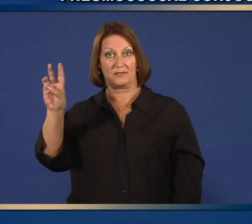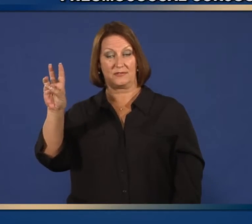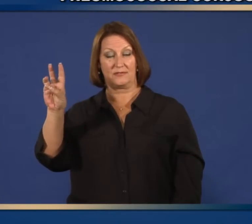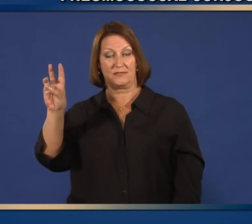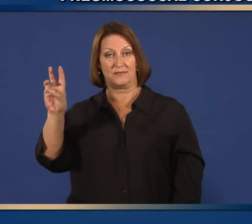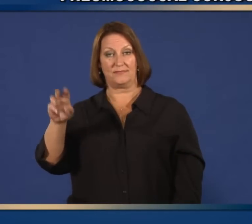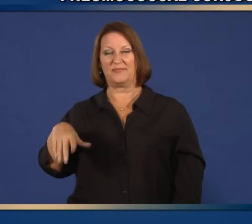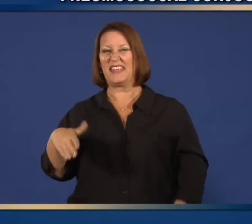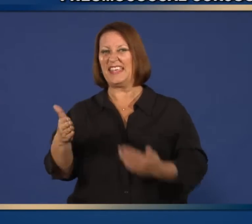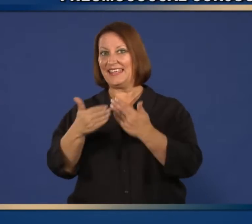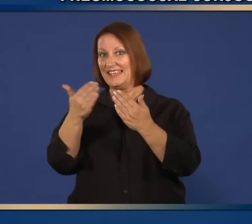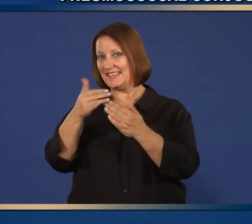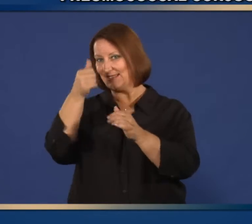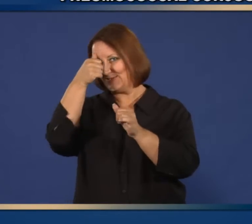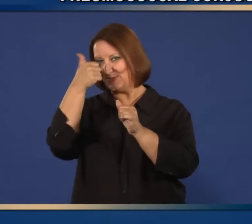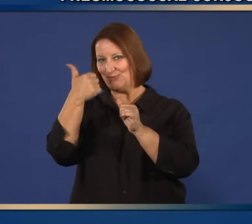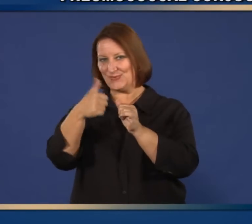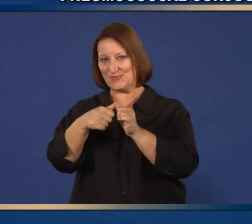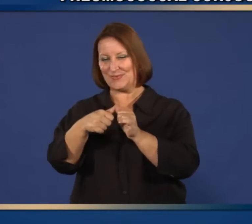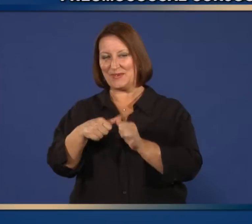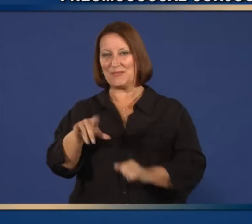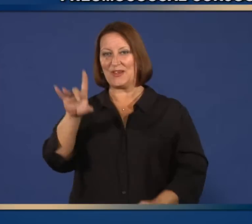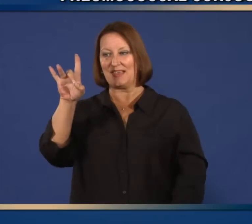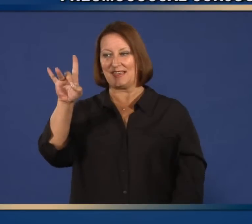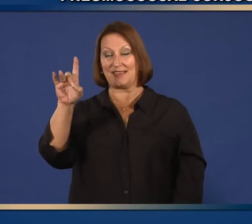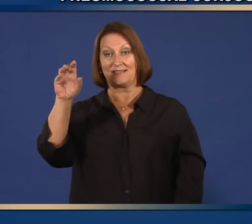1-800-232-4636. That's